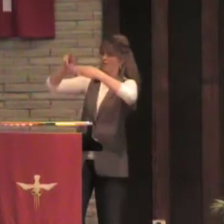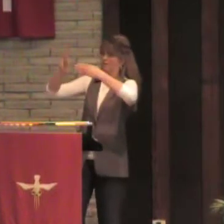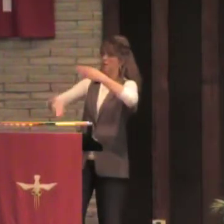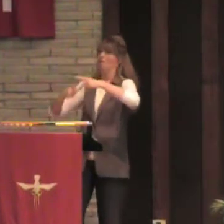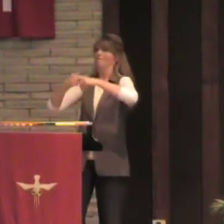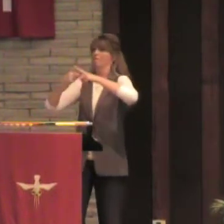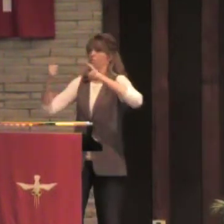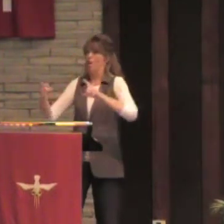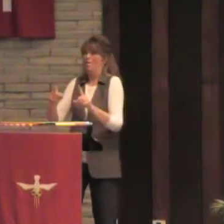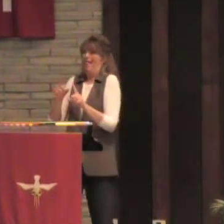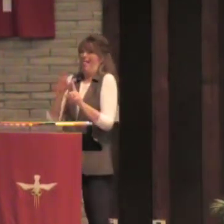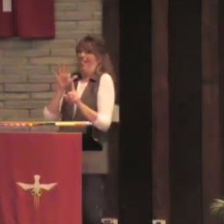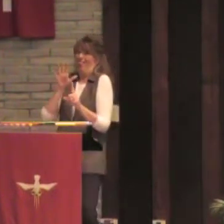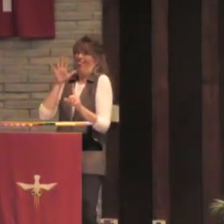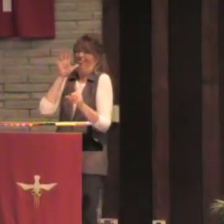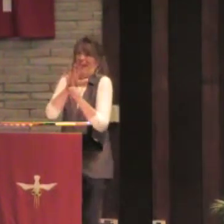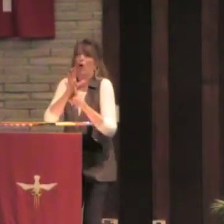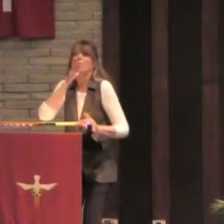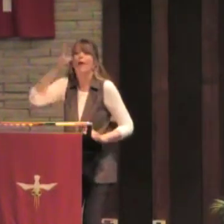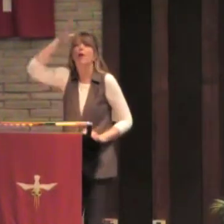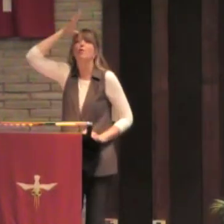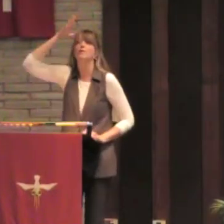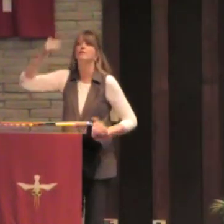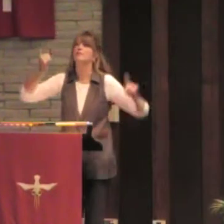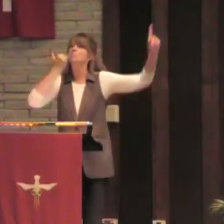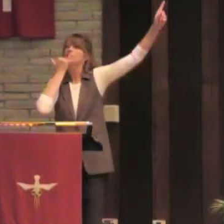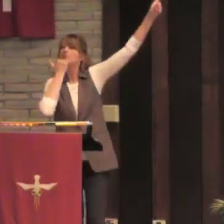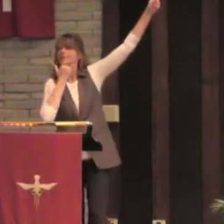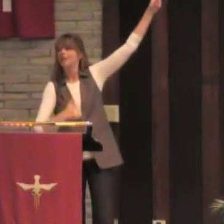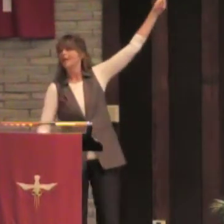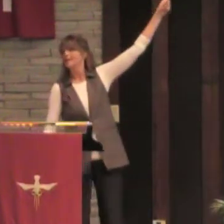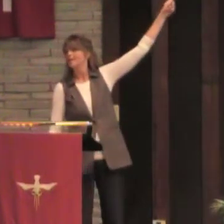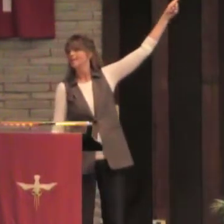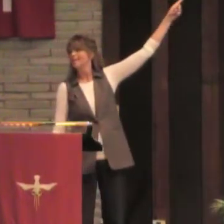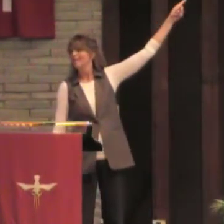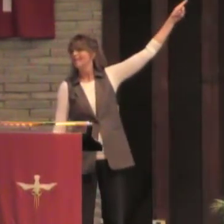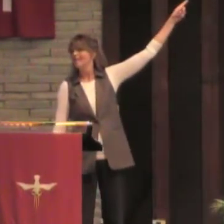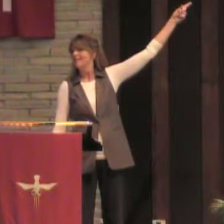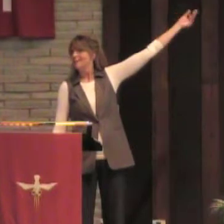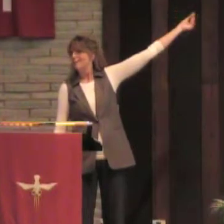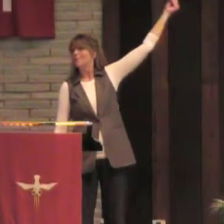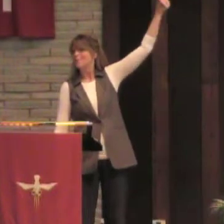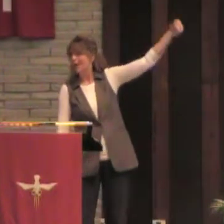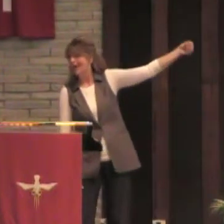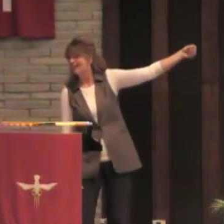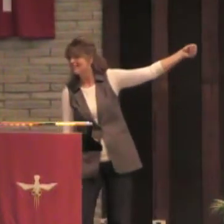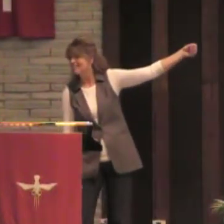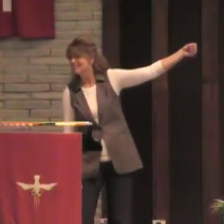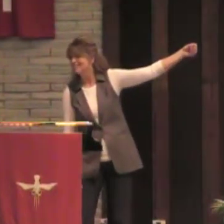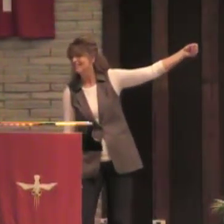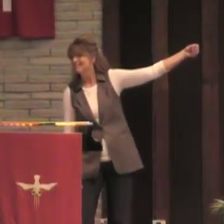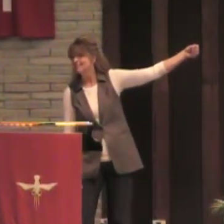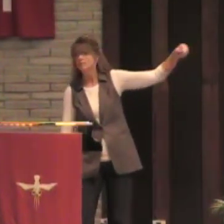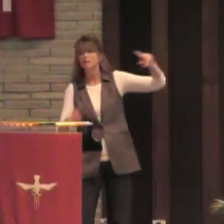are more than likely the result of bad parenting that they experienced from their